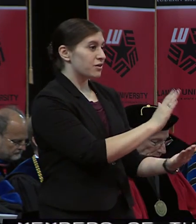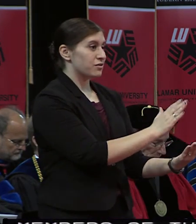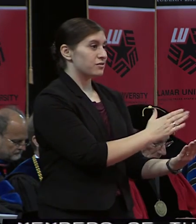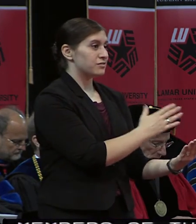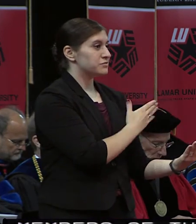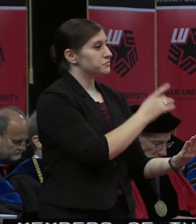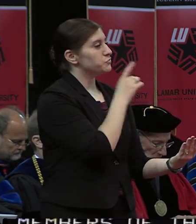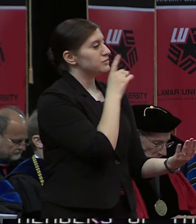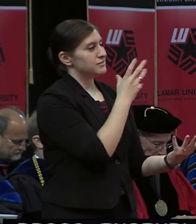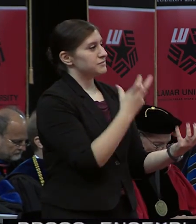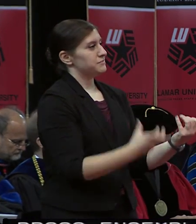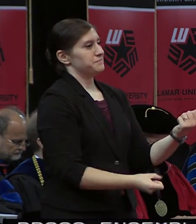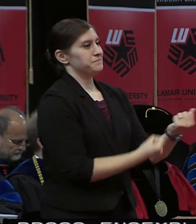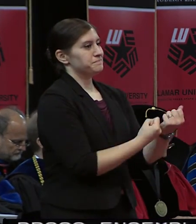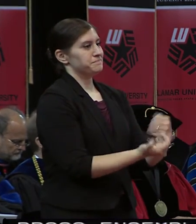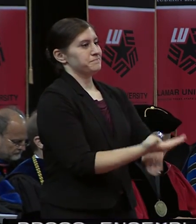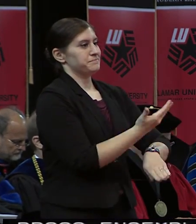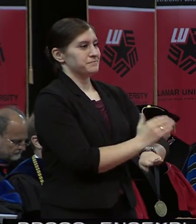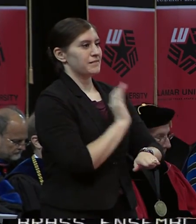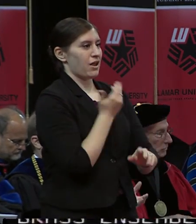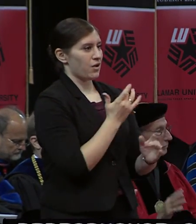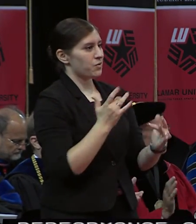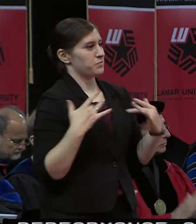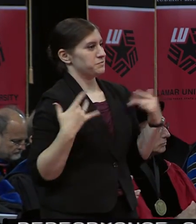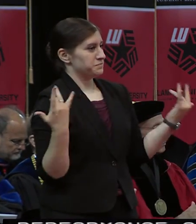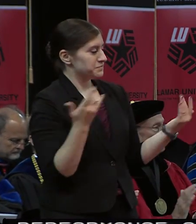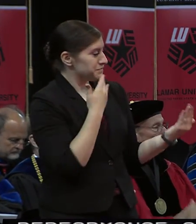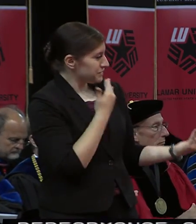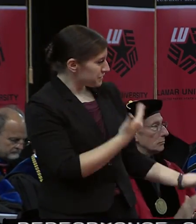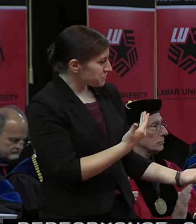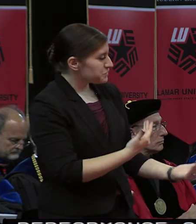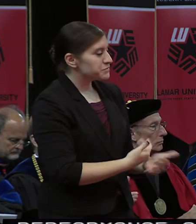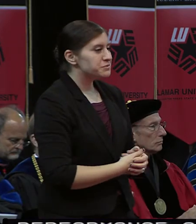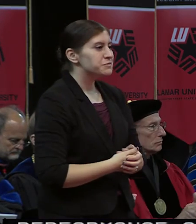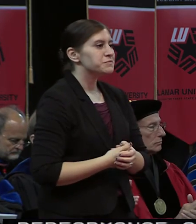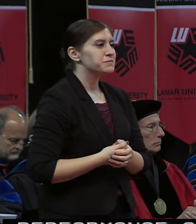so much to this wonderful occasion. Thank you.